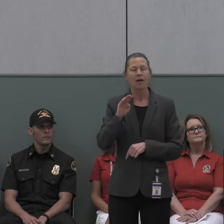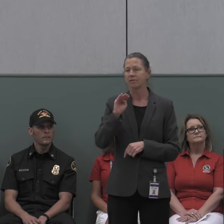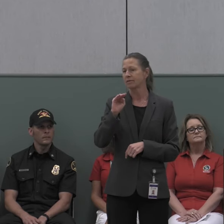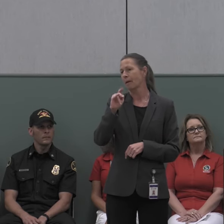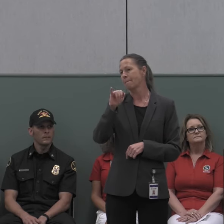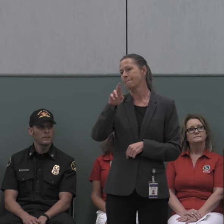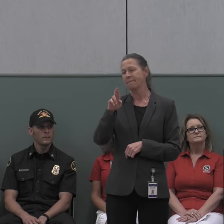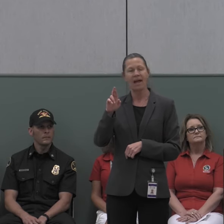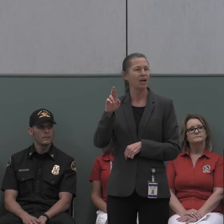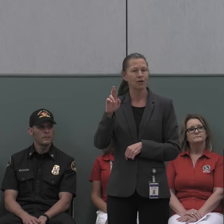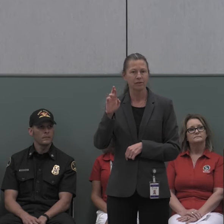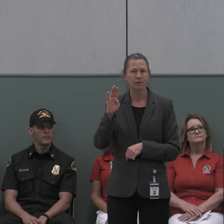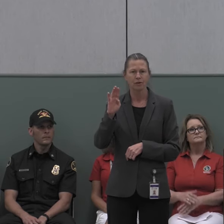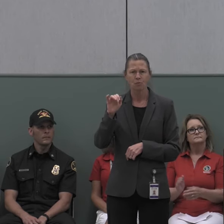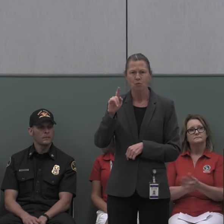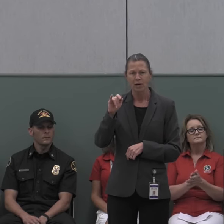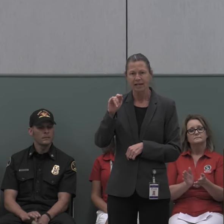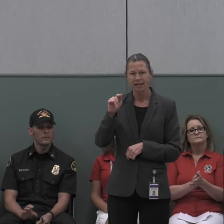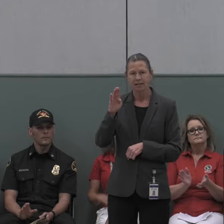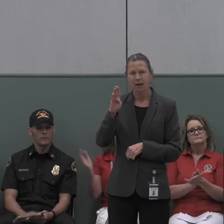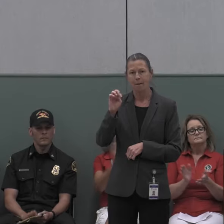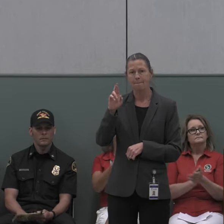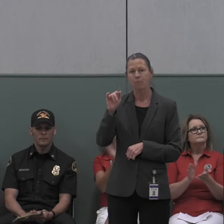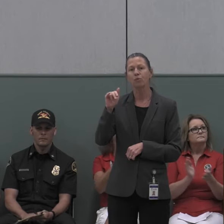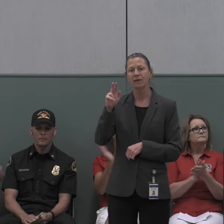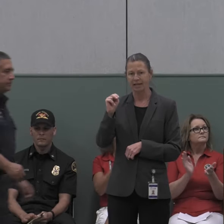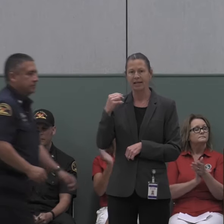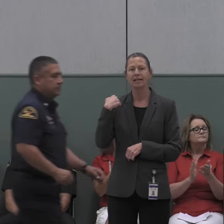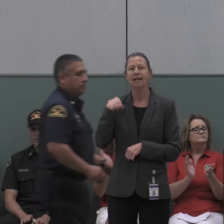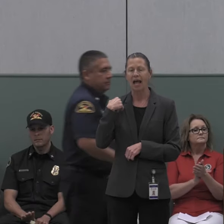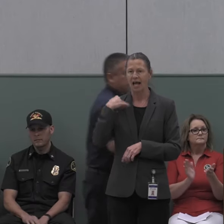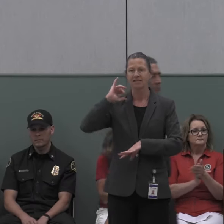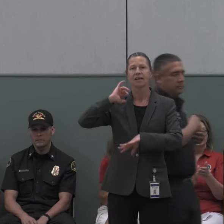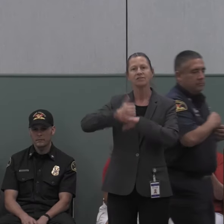and I'm proud to be a member of this community. Thank you.